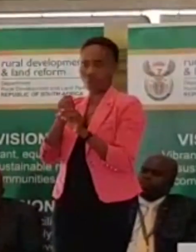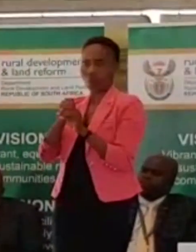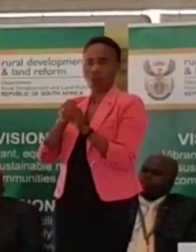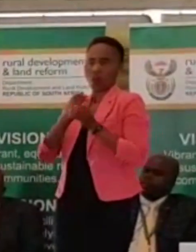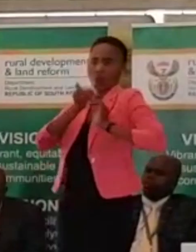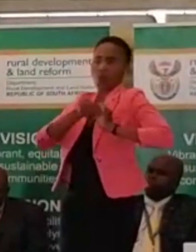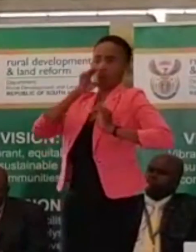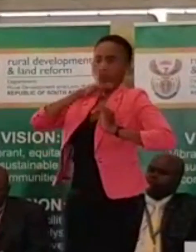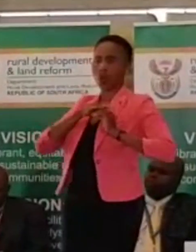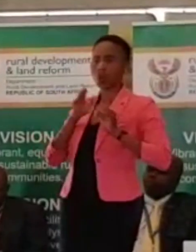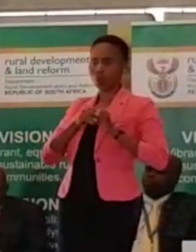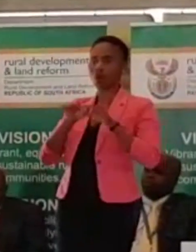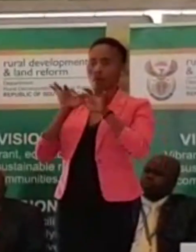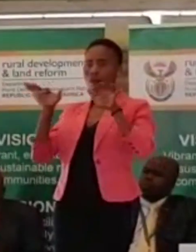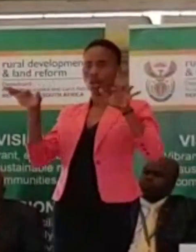the population.